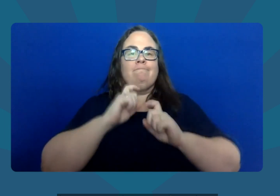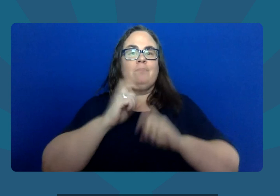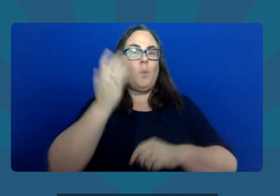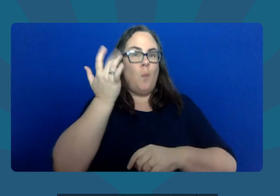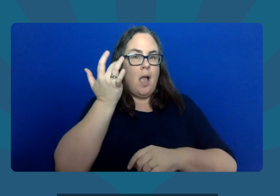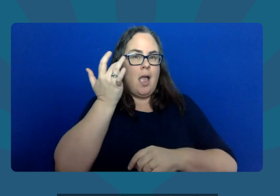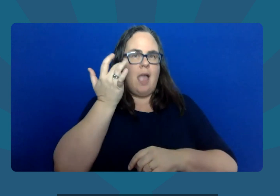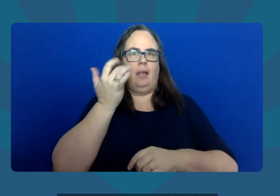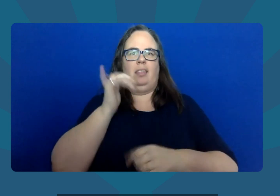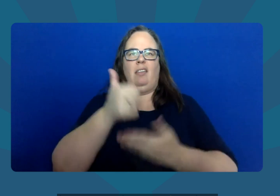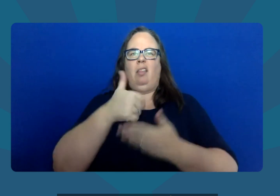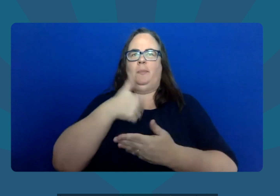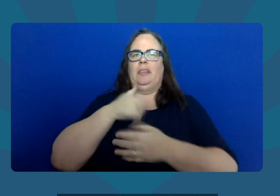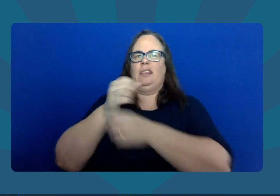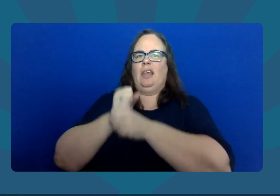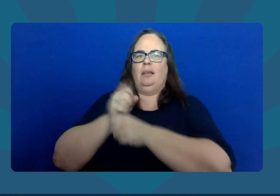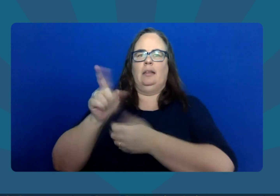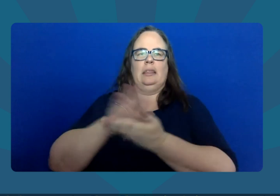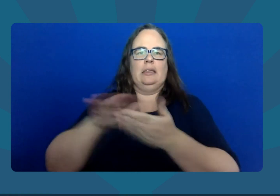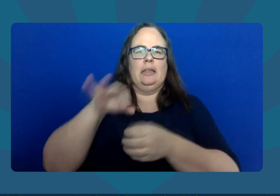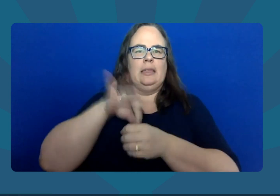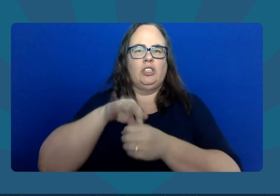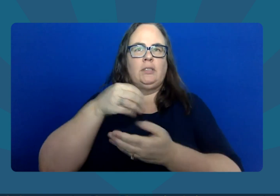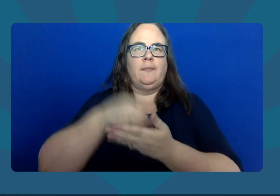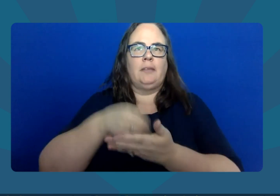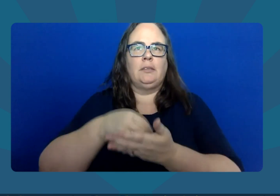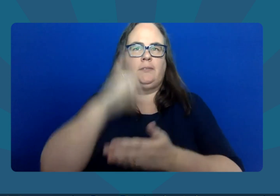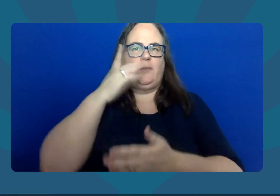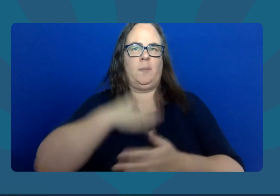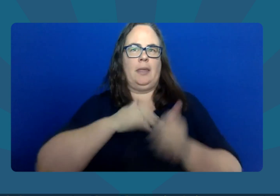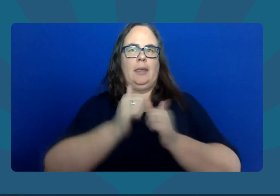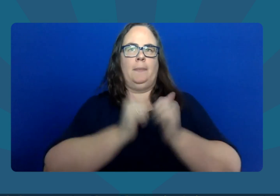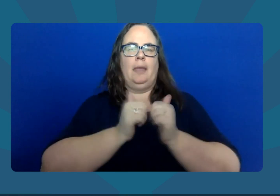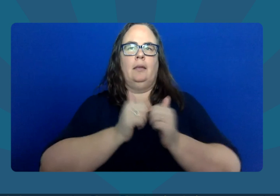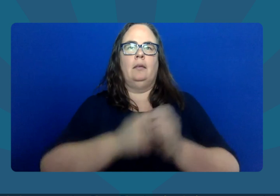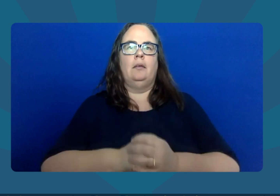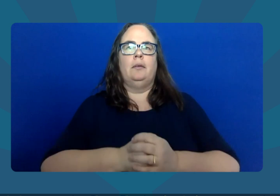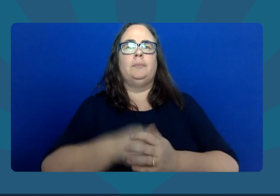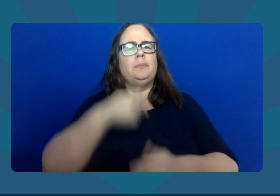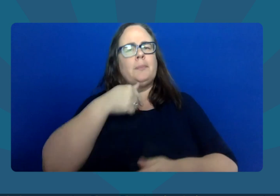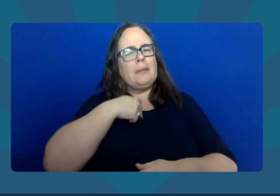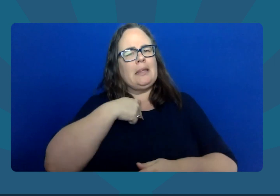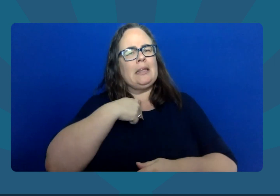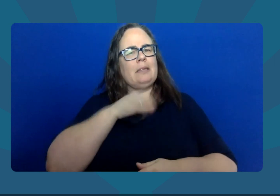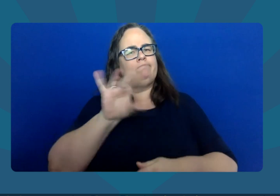I am requesting your donations to help me receive clean election funds for my